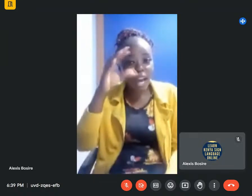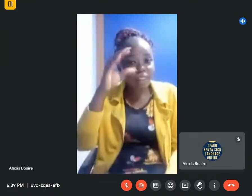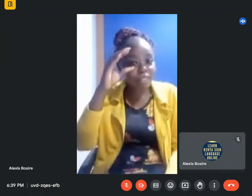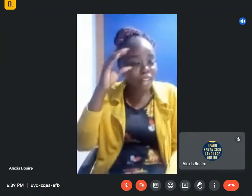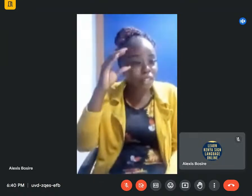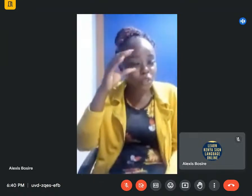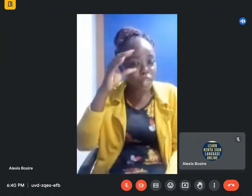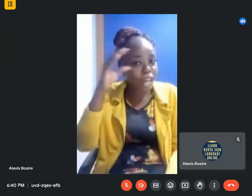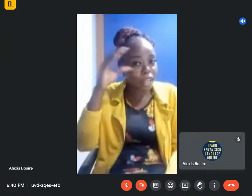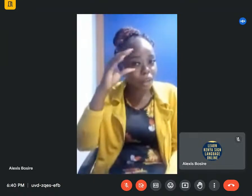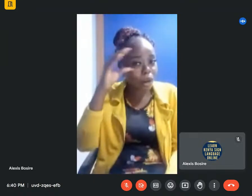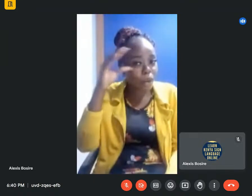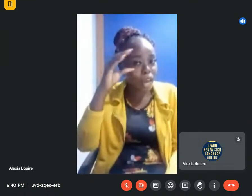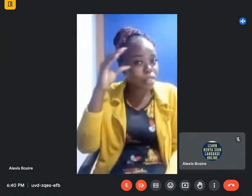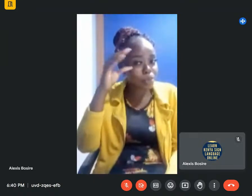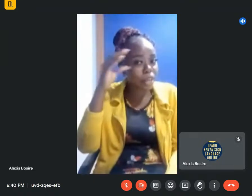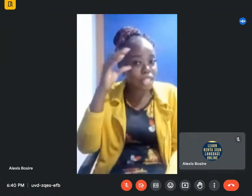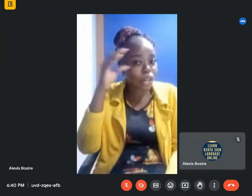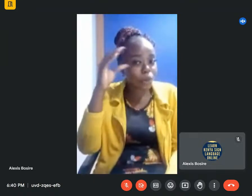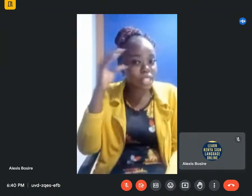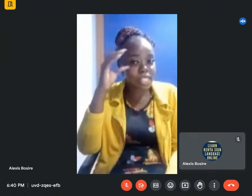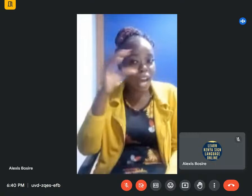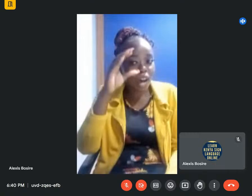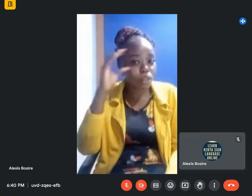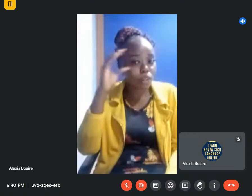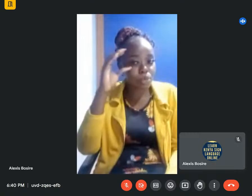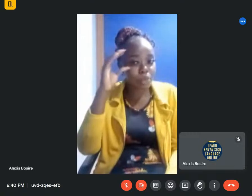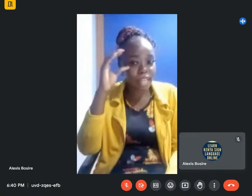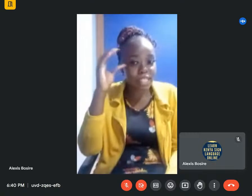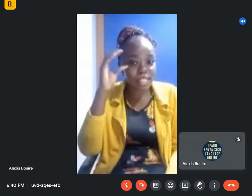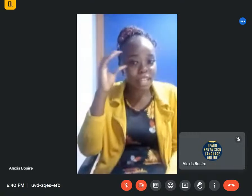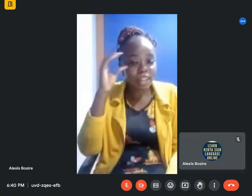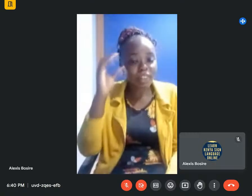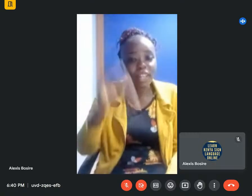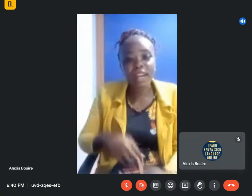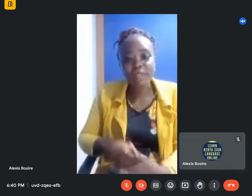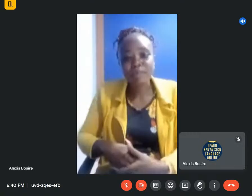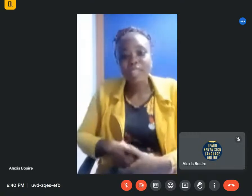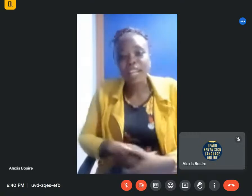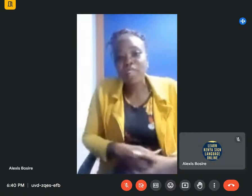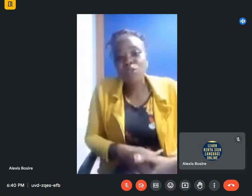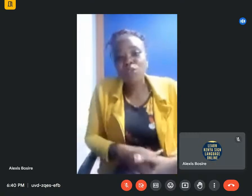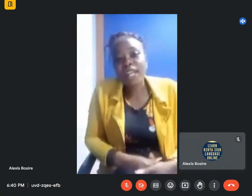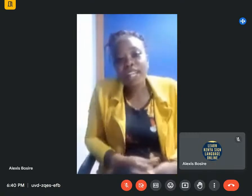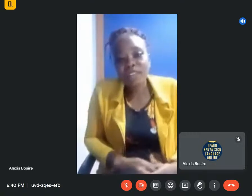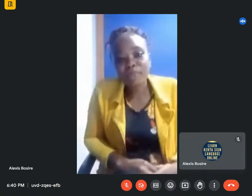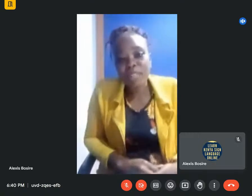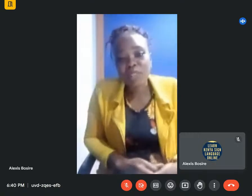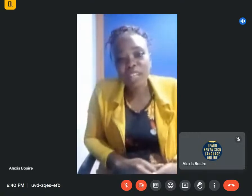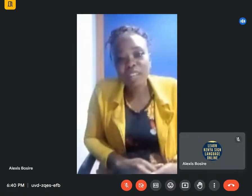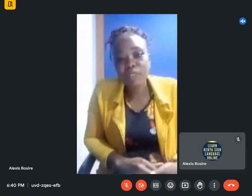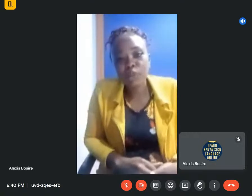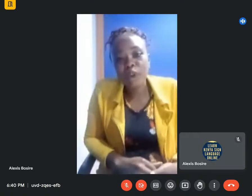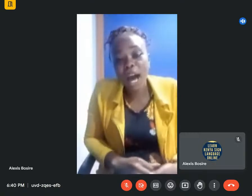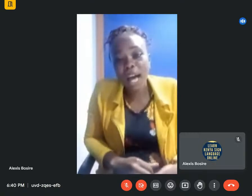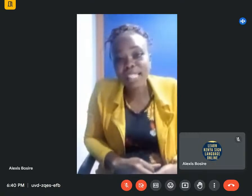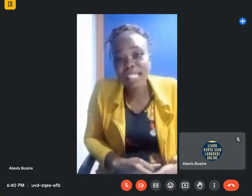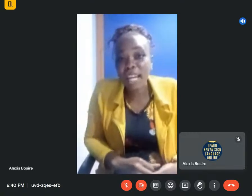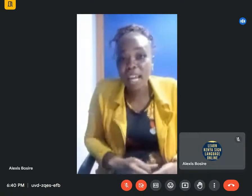have usually I wear spectacles, yeah, or specs. Okay, yeah. So once a deaf person gives you a sign name,